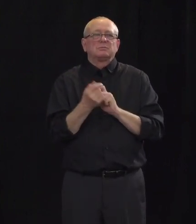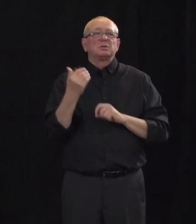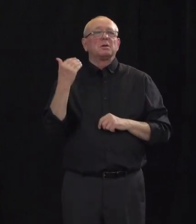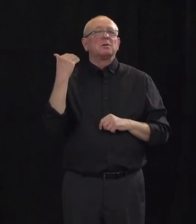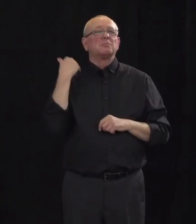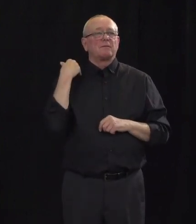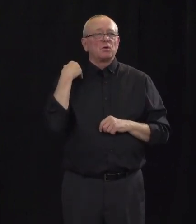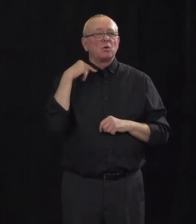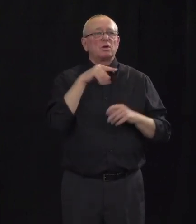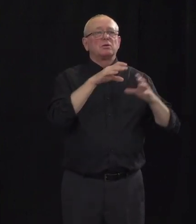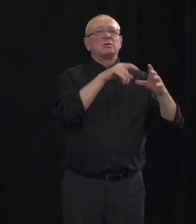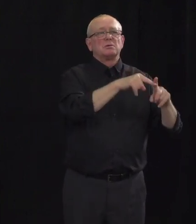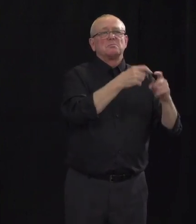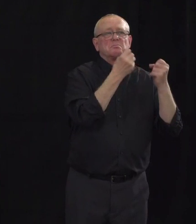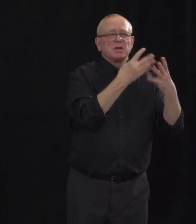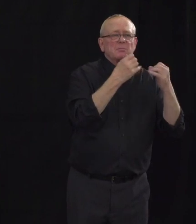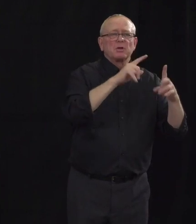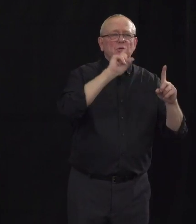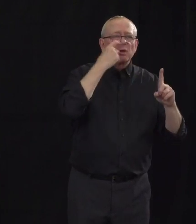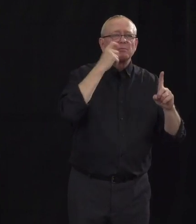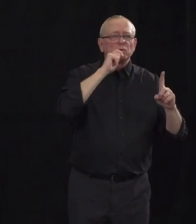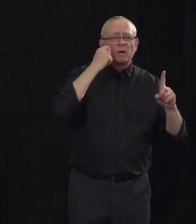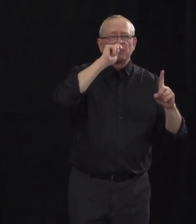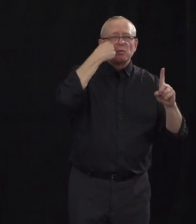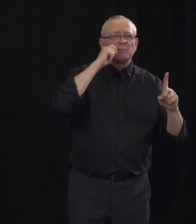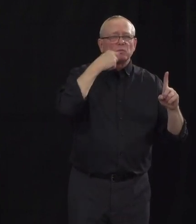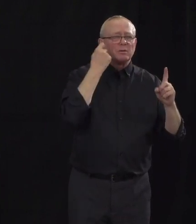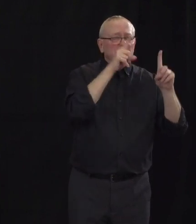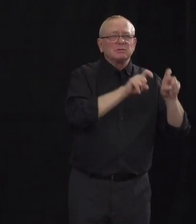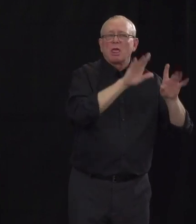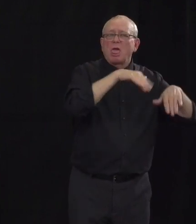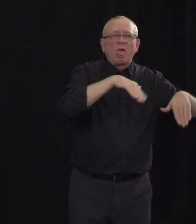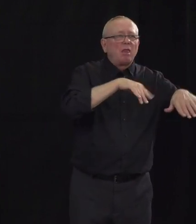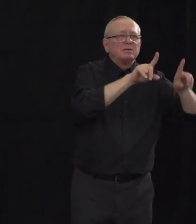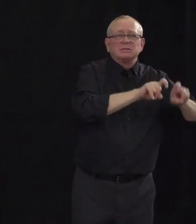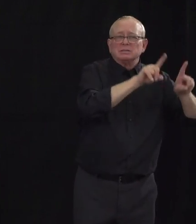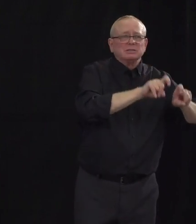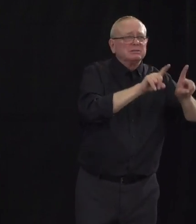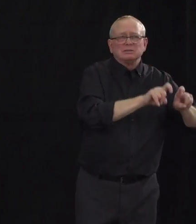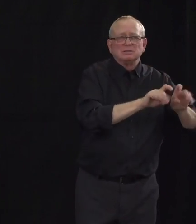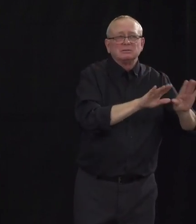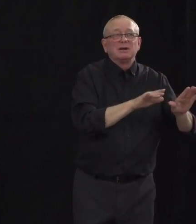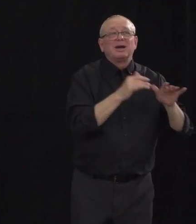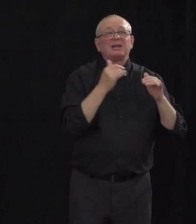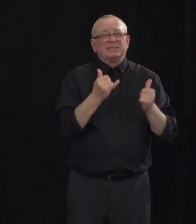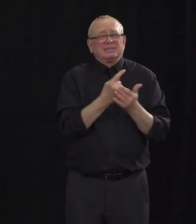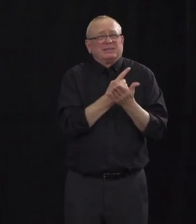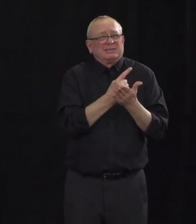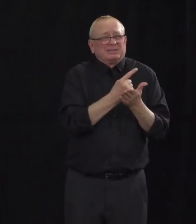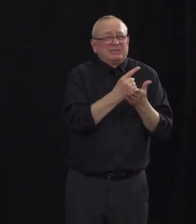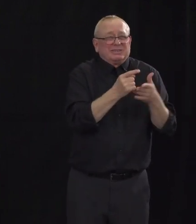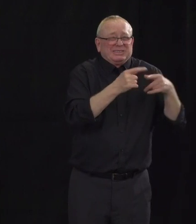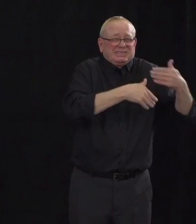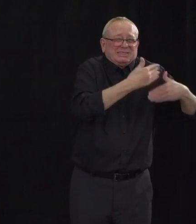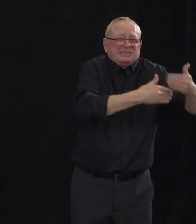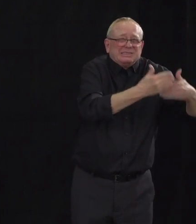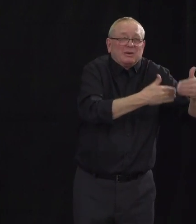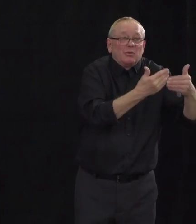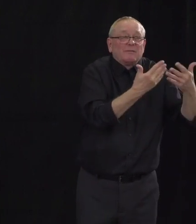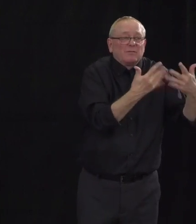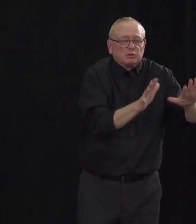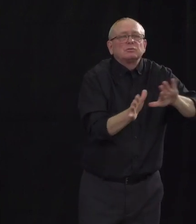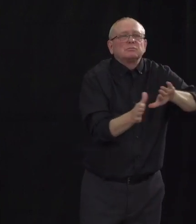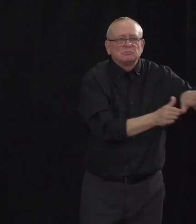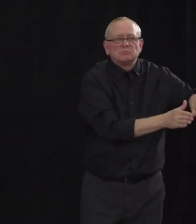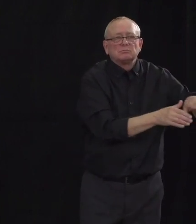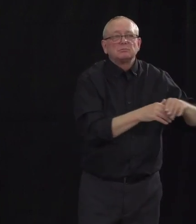chance to process. And over the course of this week, we've worked through those swabs. Effective today, we're starting testing for healthcare